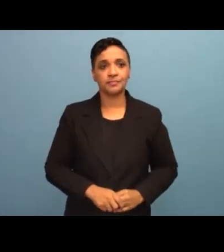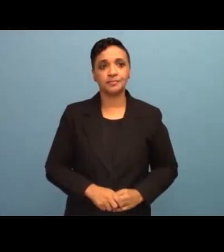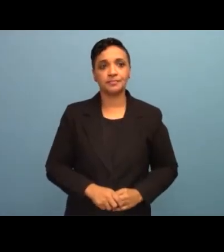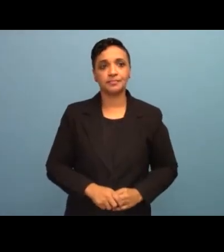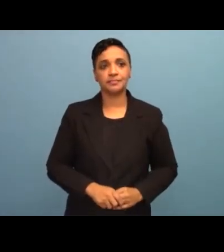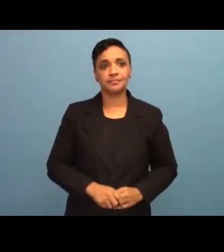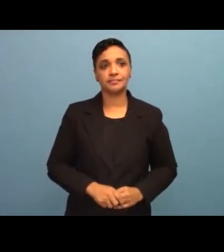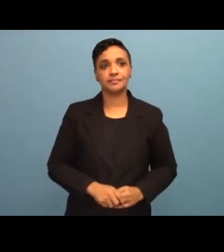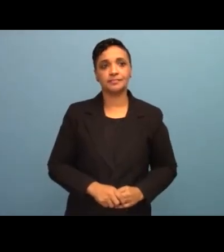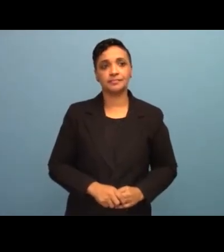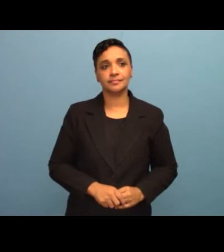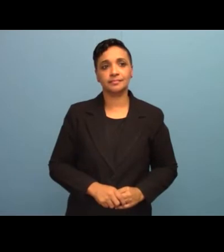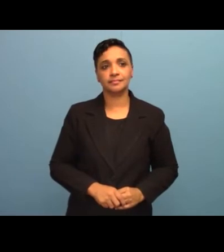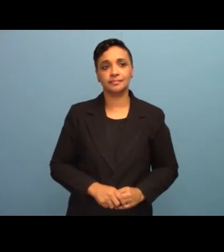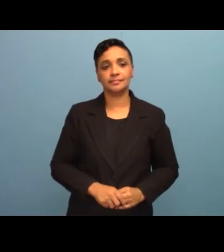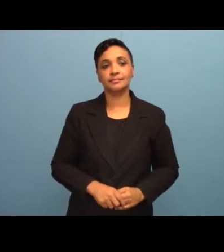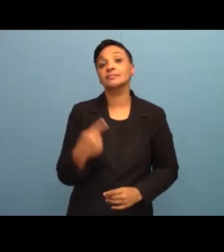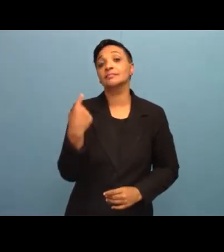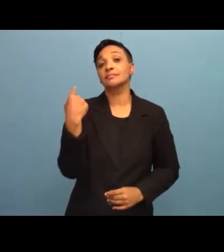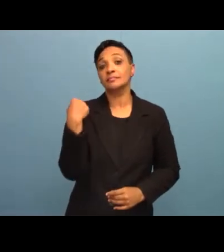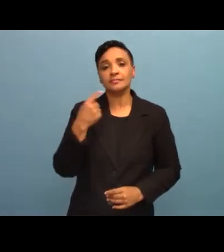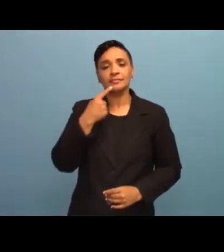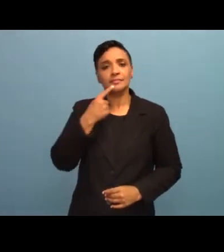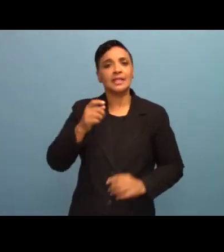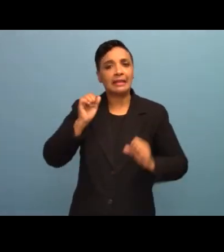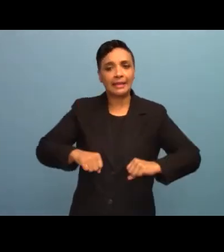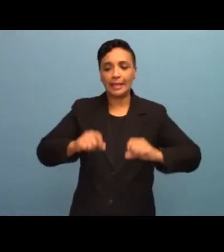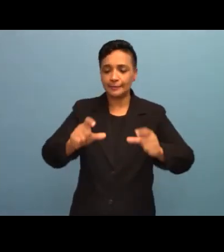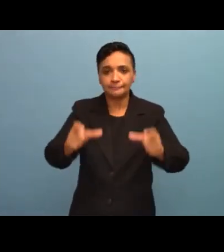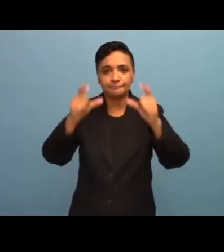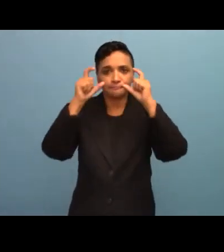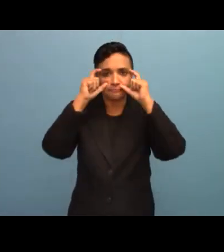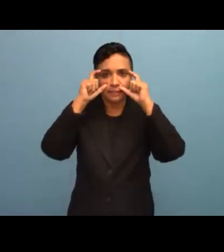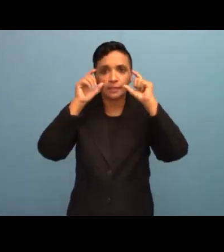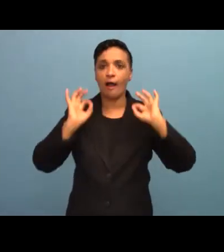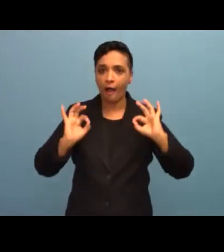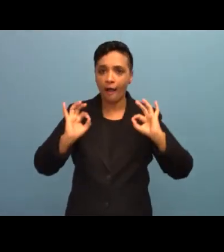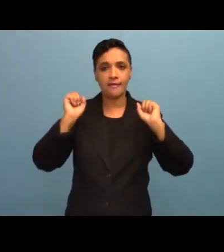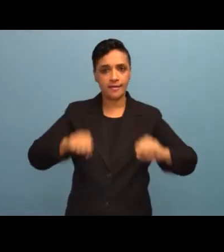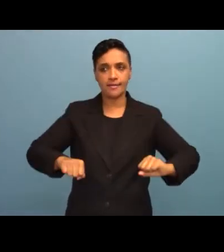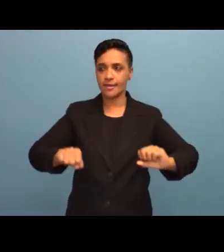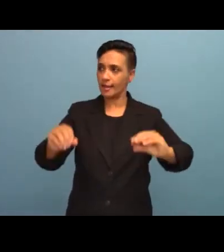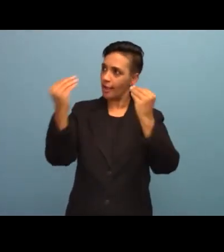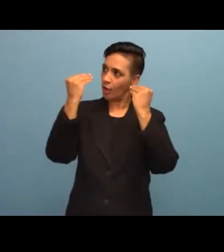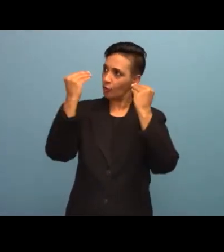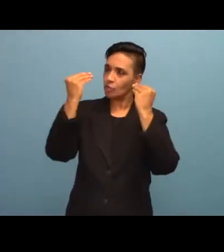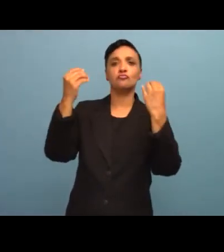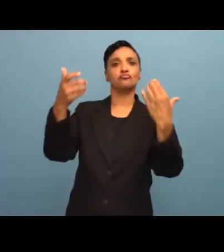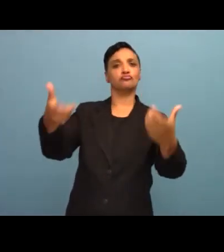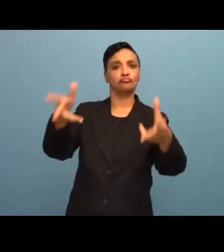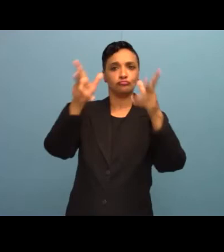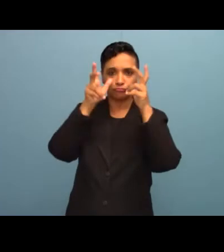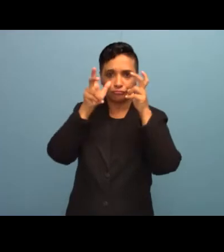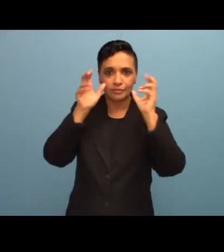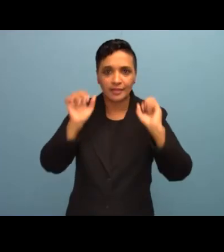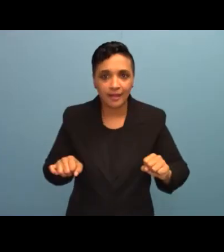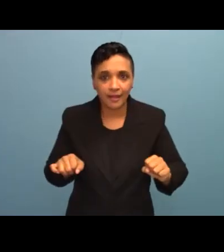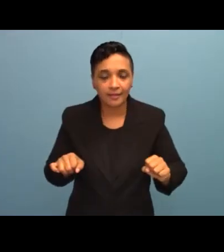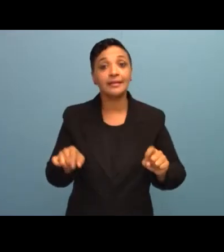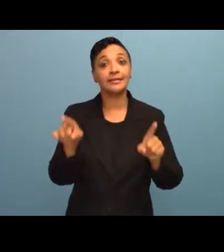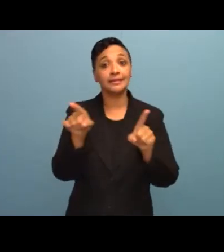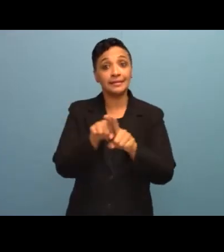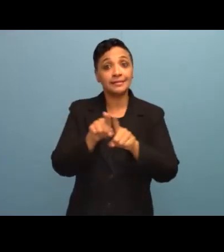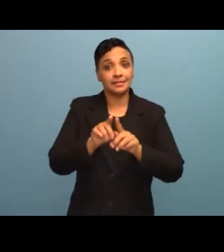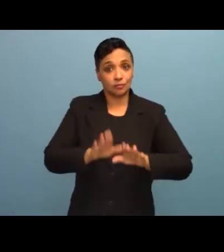that providing spectacles to children improves educational performance. Additionally, vision disorders of